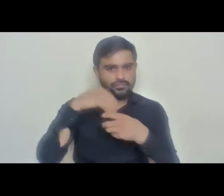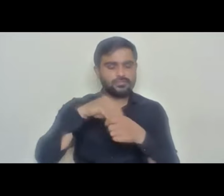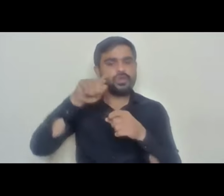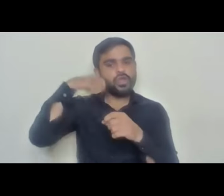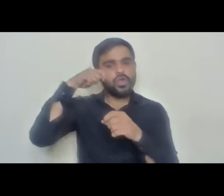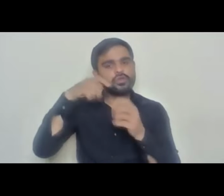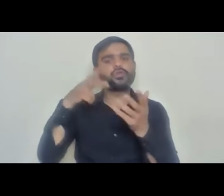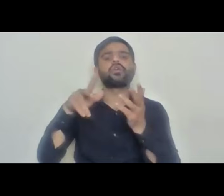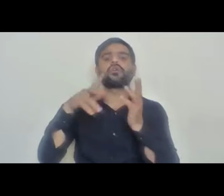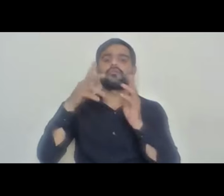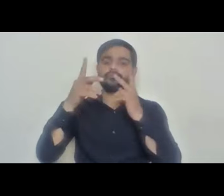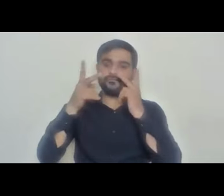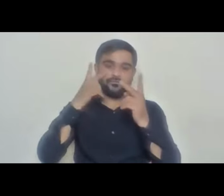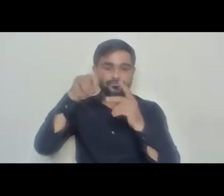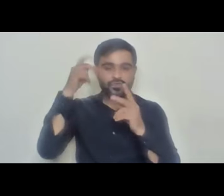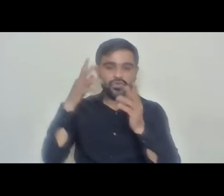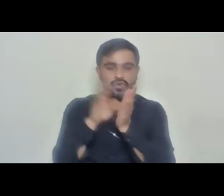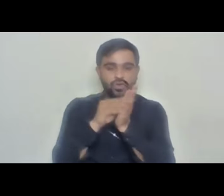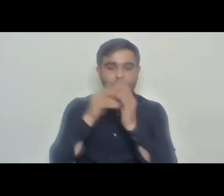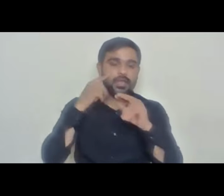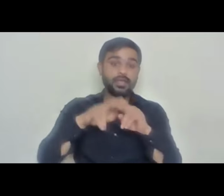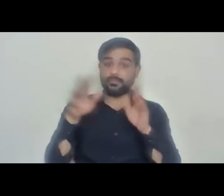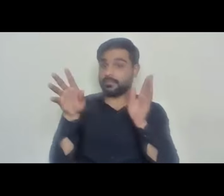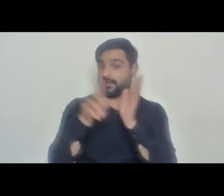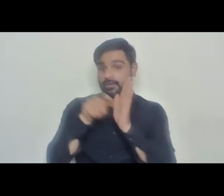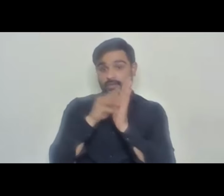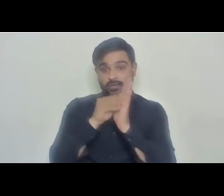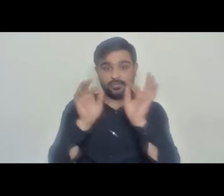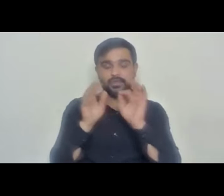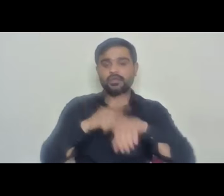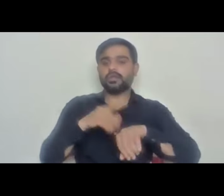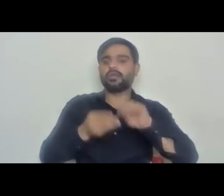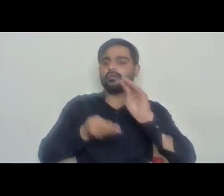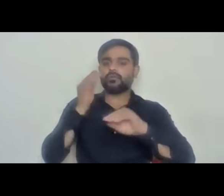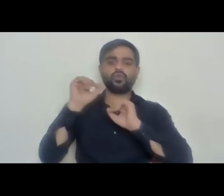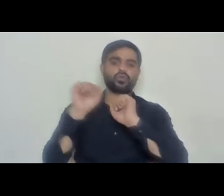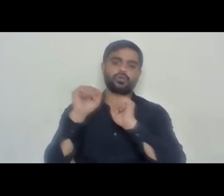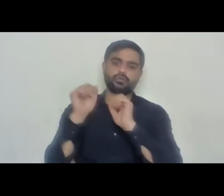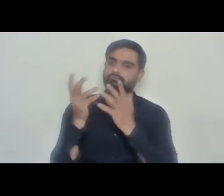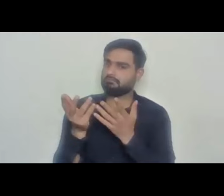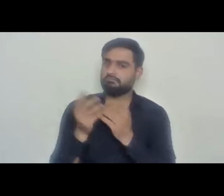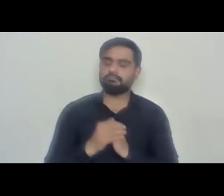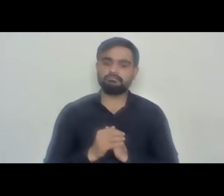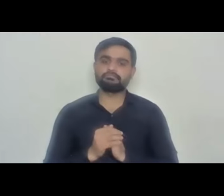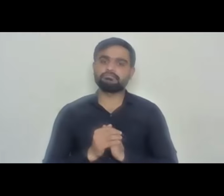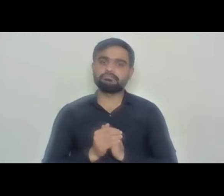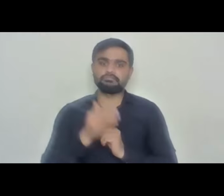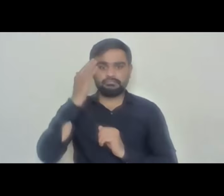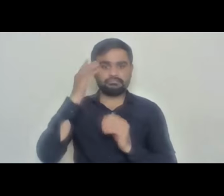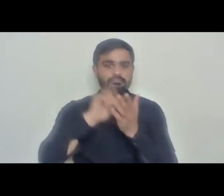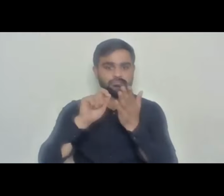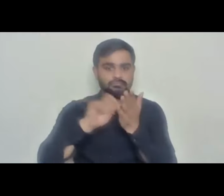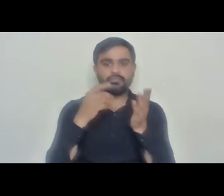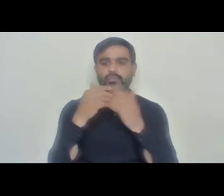record as per required. Or if you're not recording it, you would take notes in your own little notebook, or